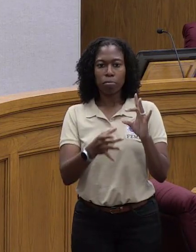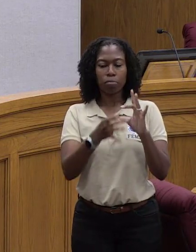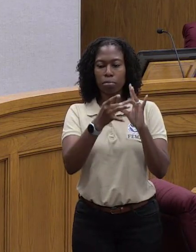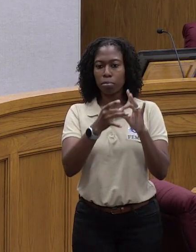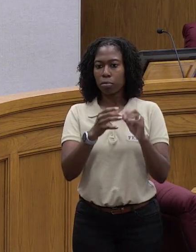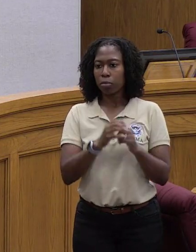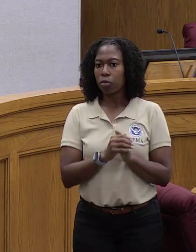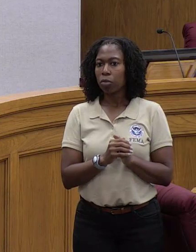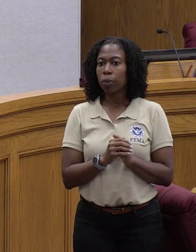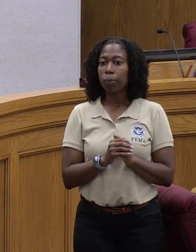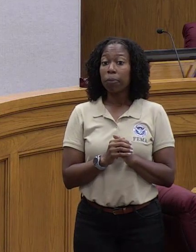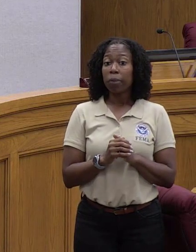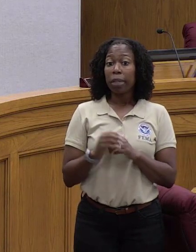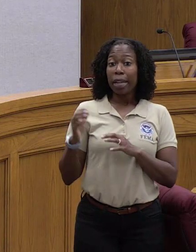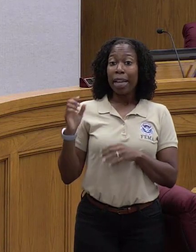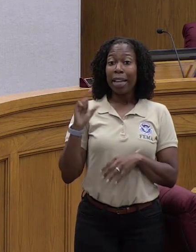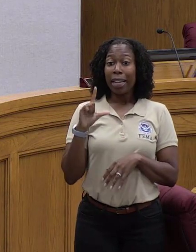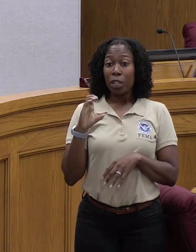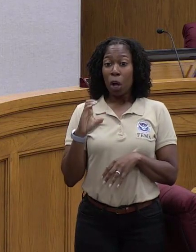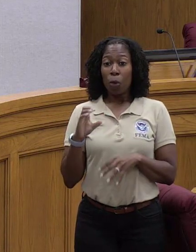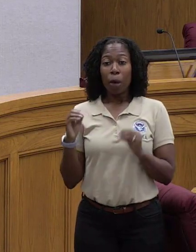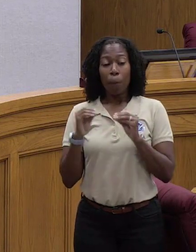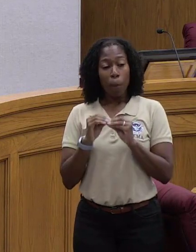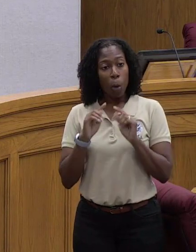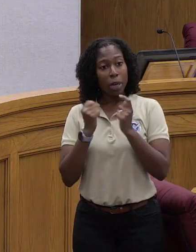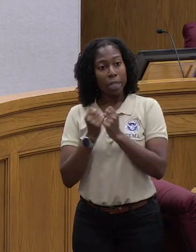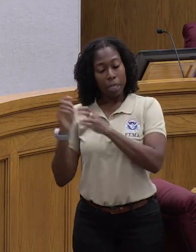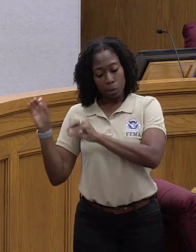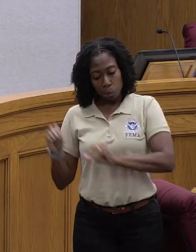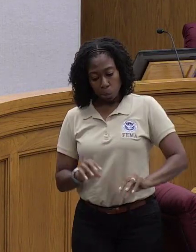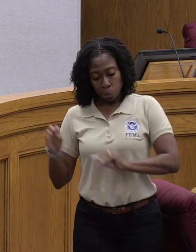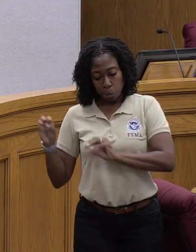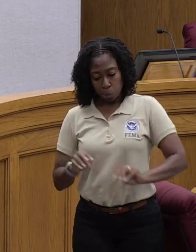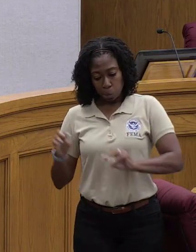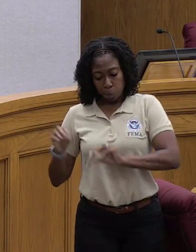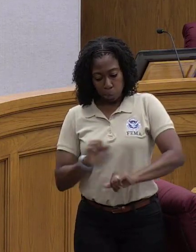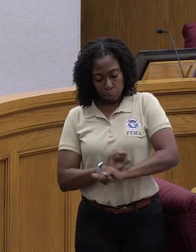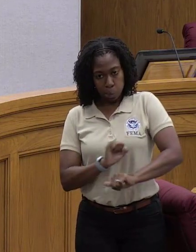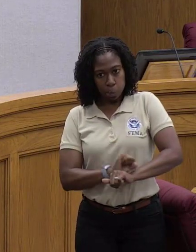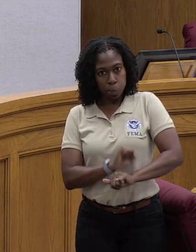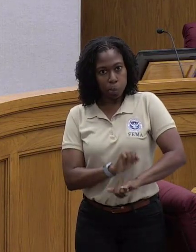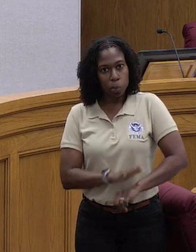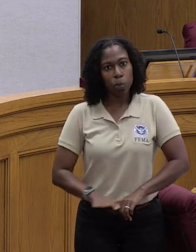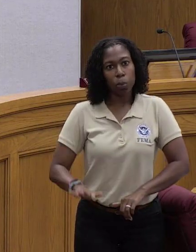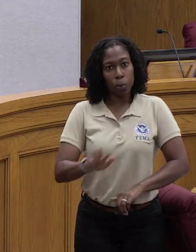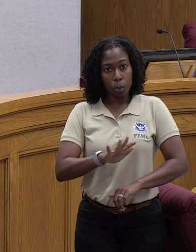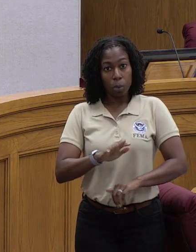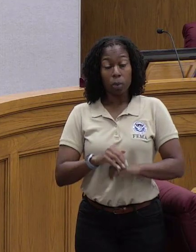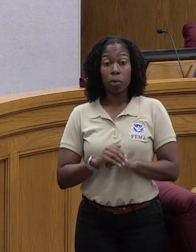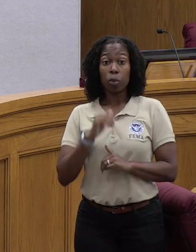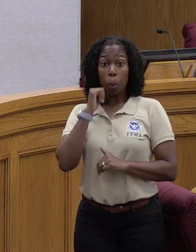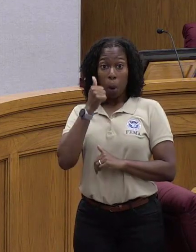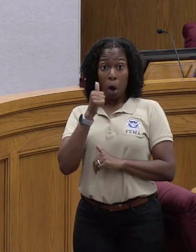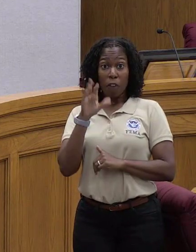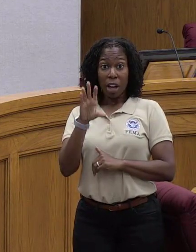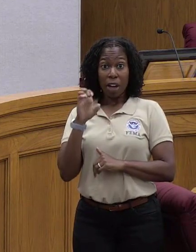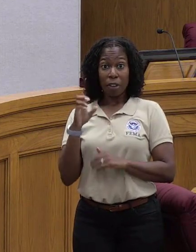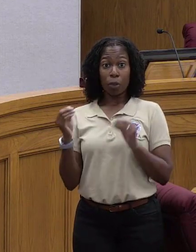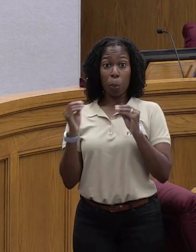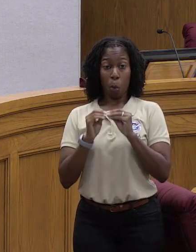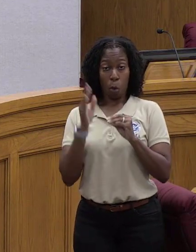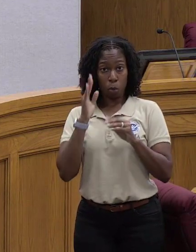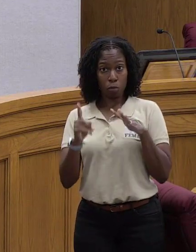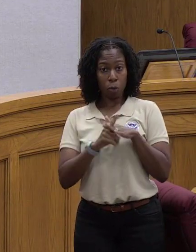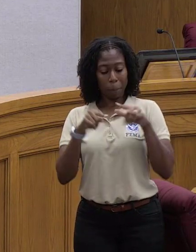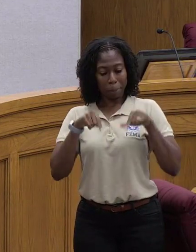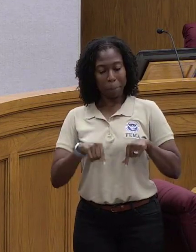Lake Charles to aid in our efforts here. By tomorrow, we expect more than 500 additional resources in Lake